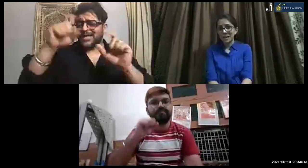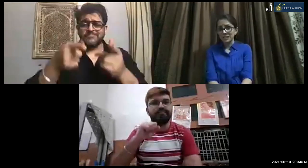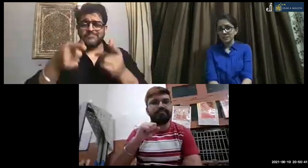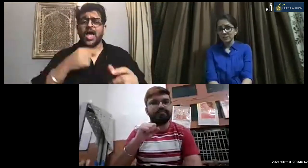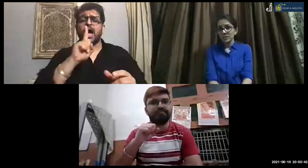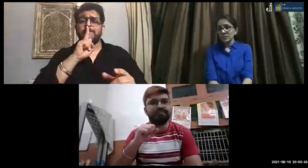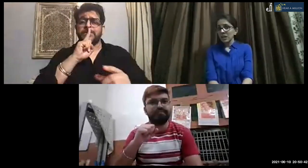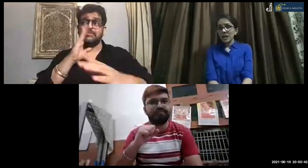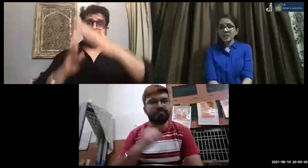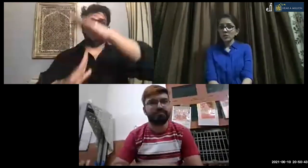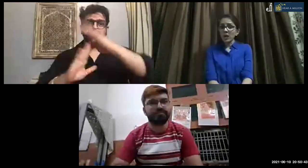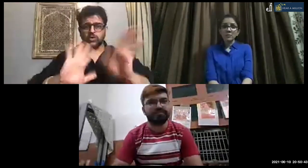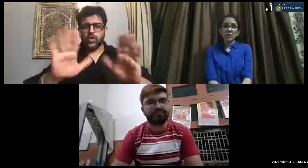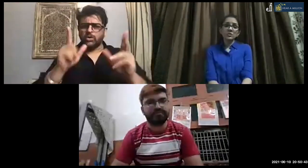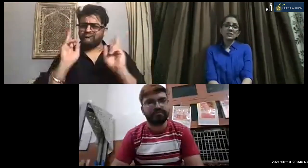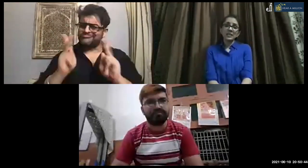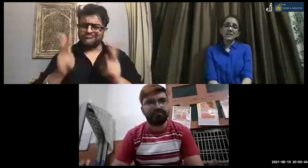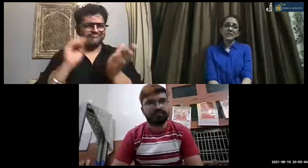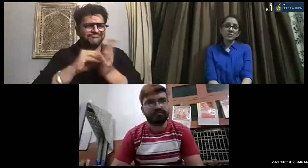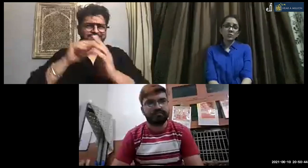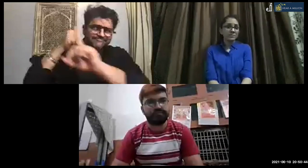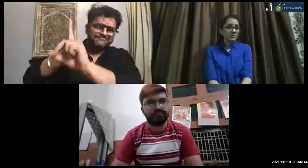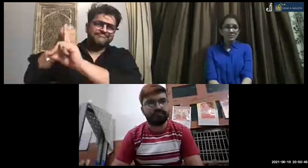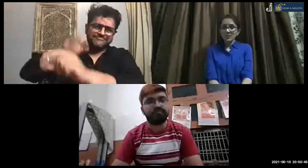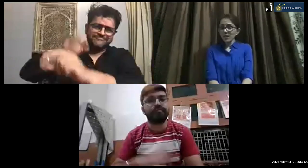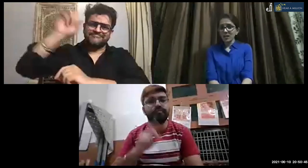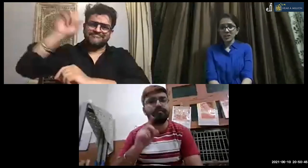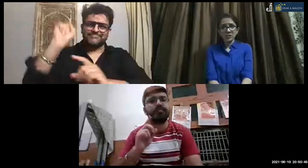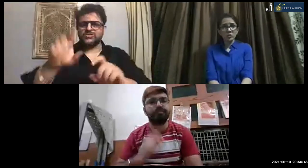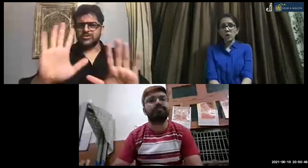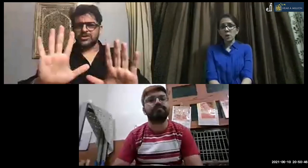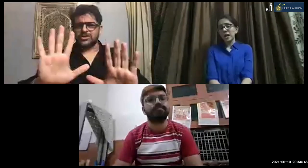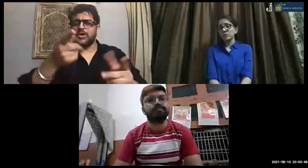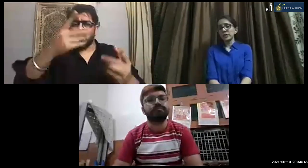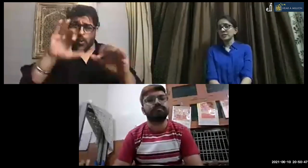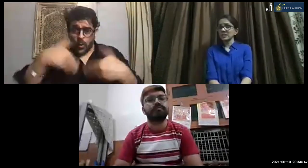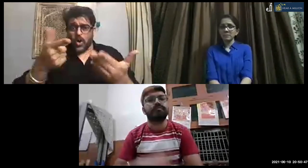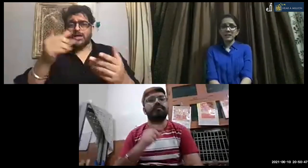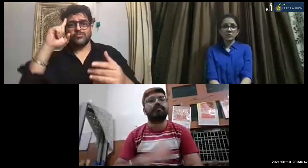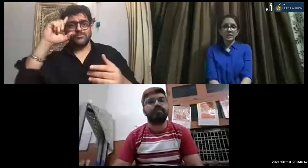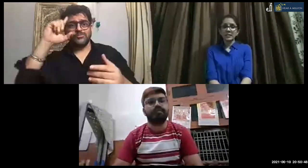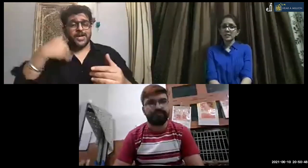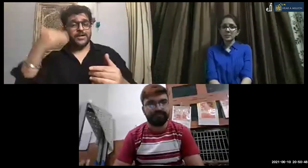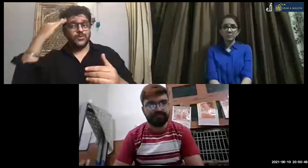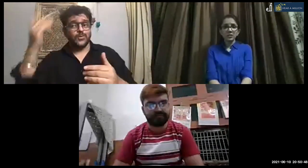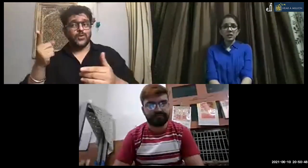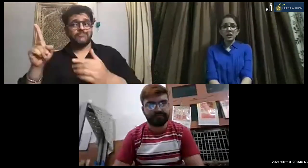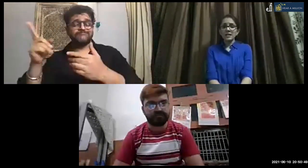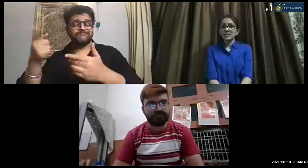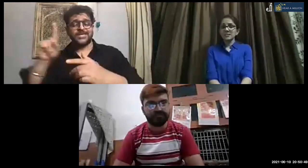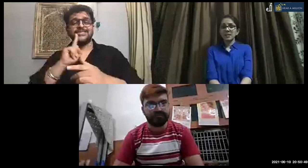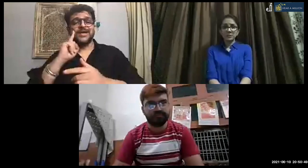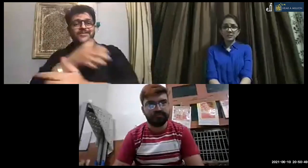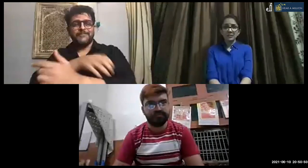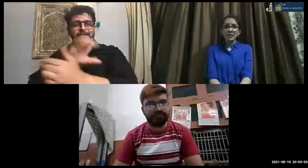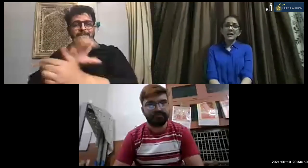huge impact. I know I'm not going to say that don't stop advocating, keep advocating, keep